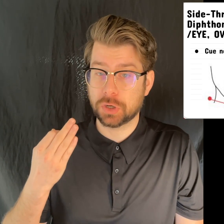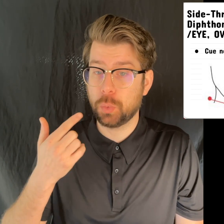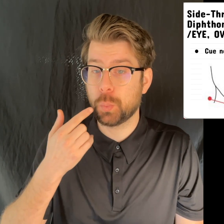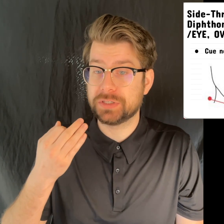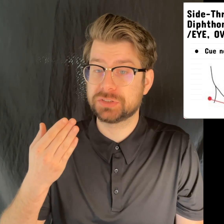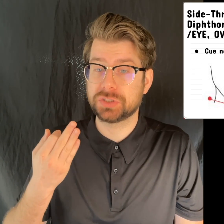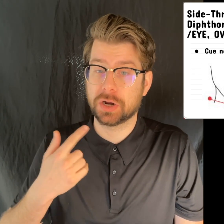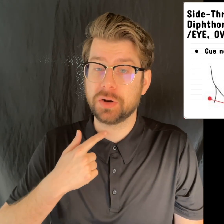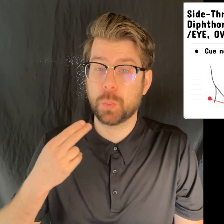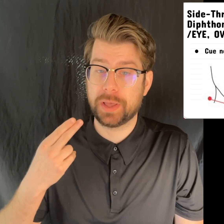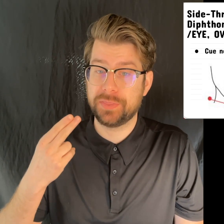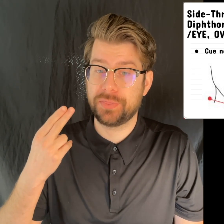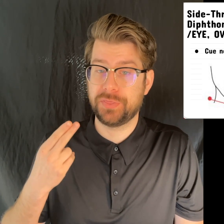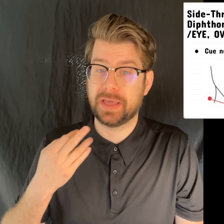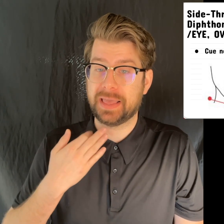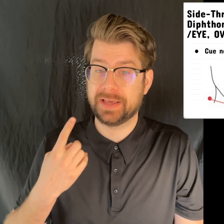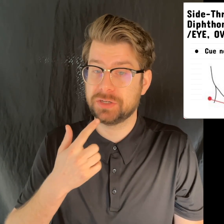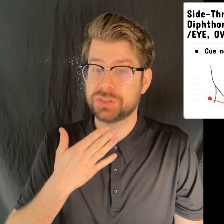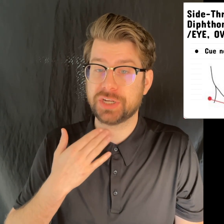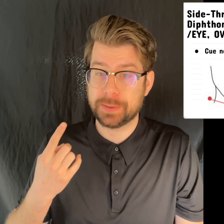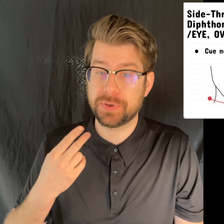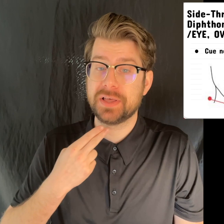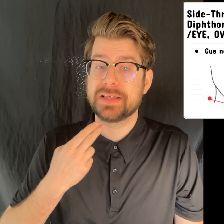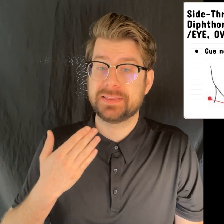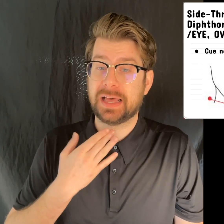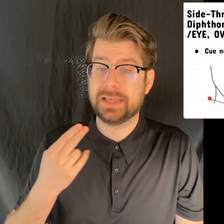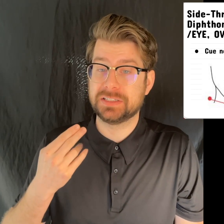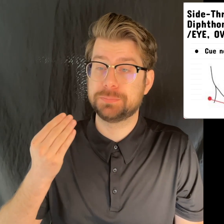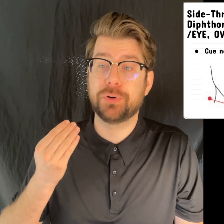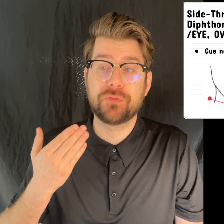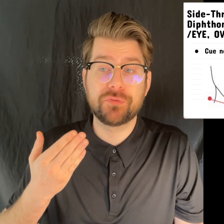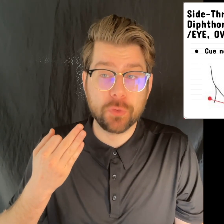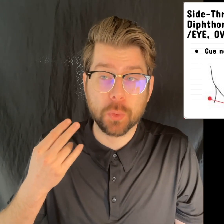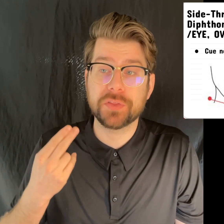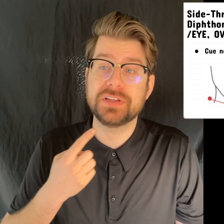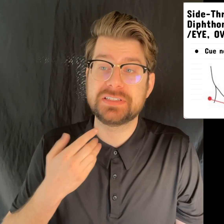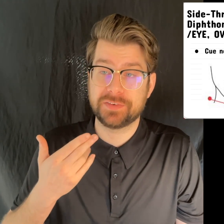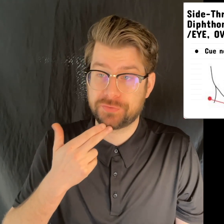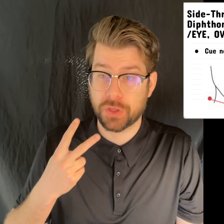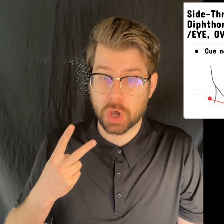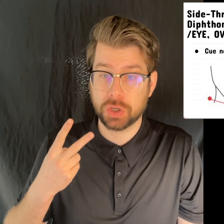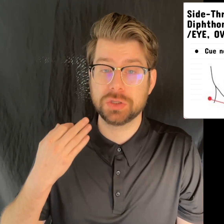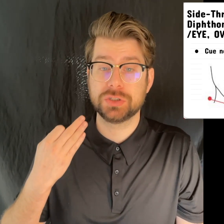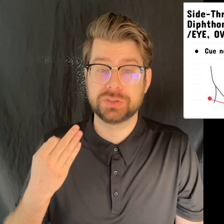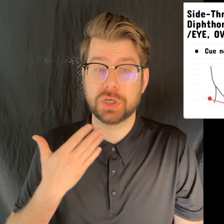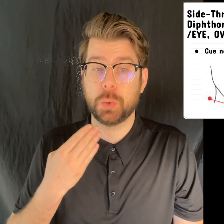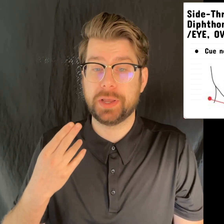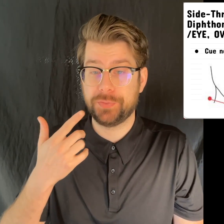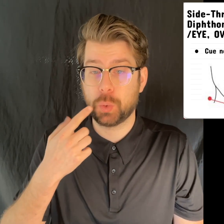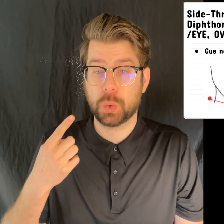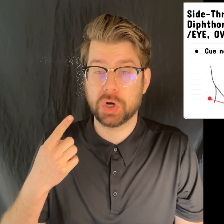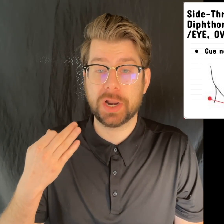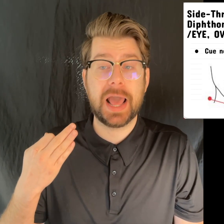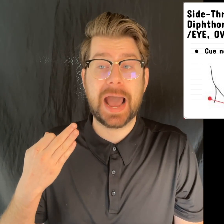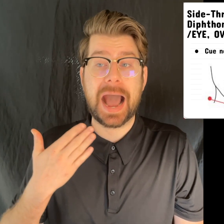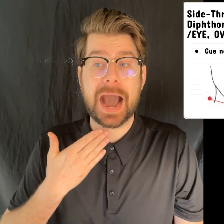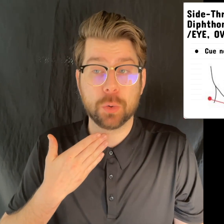So we start with the hand shape that is before the diphthong. So in the word